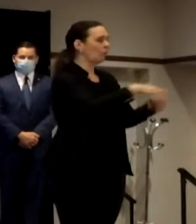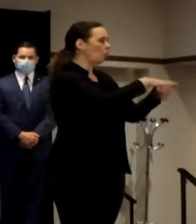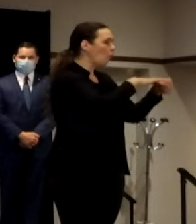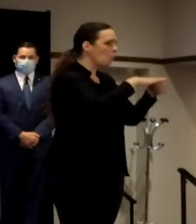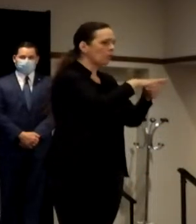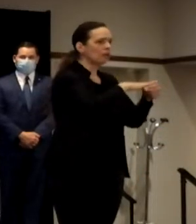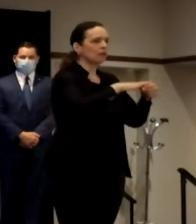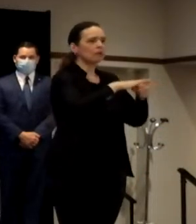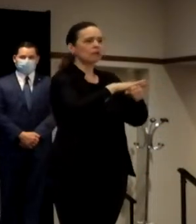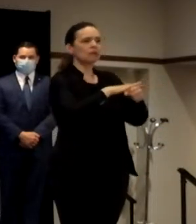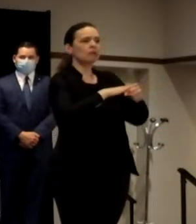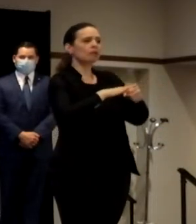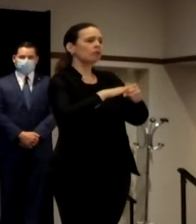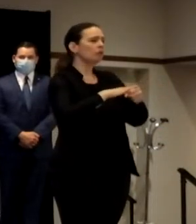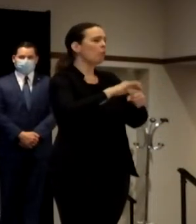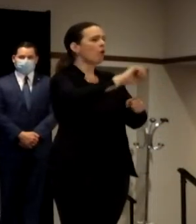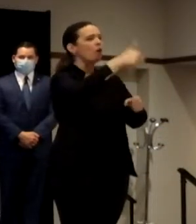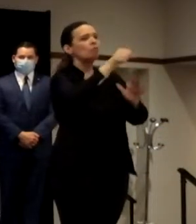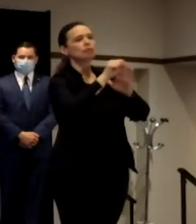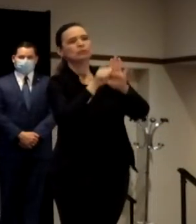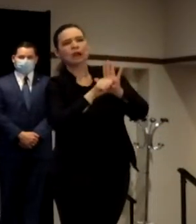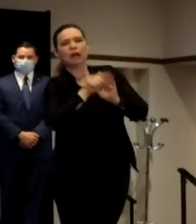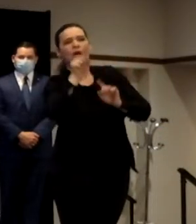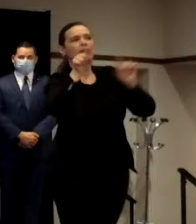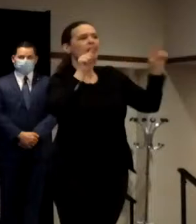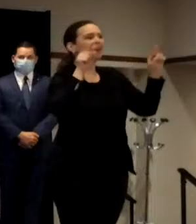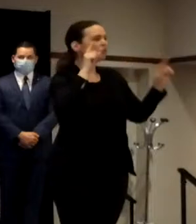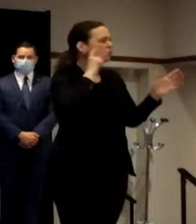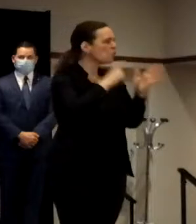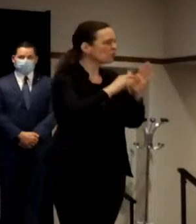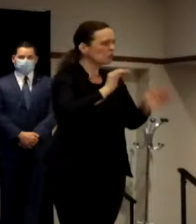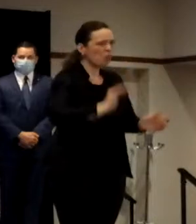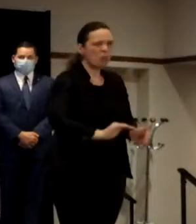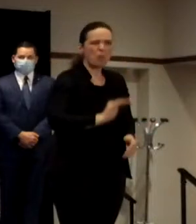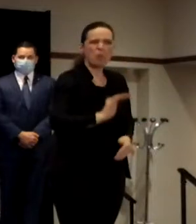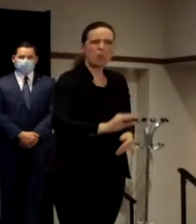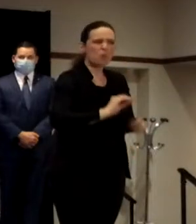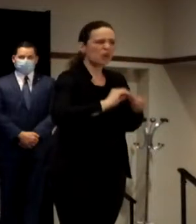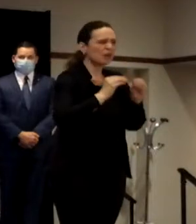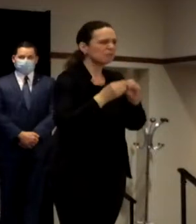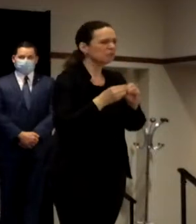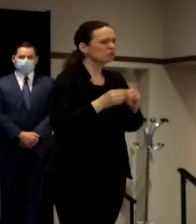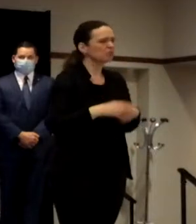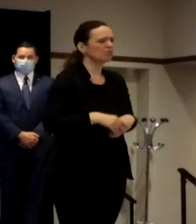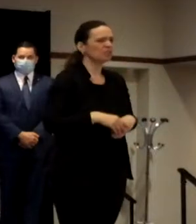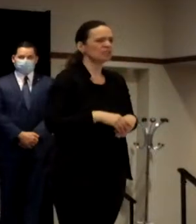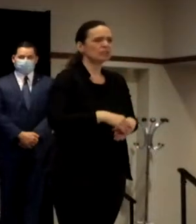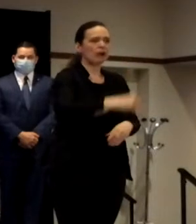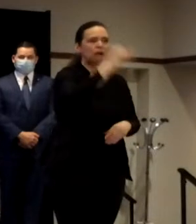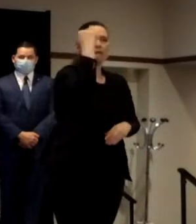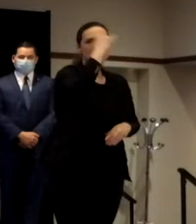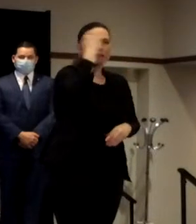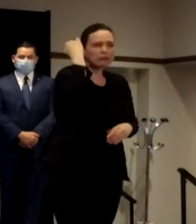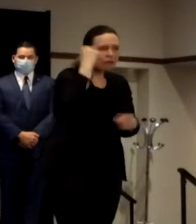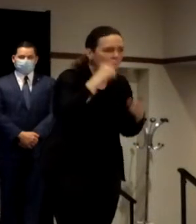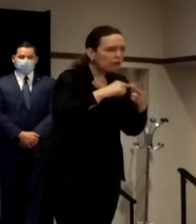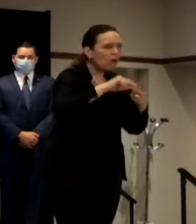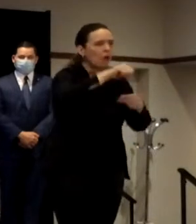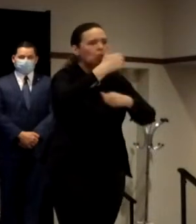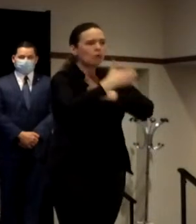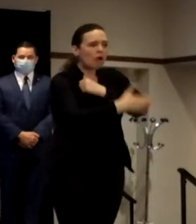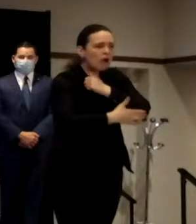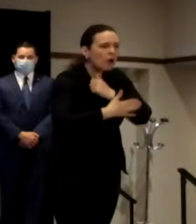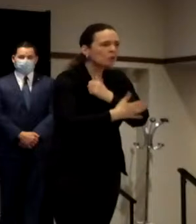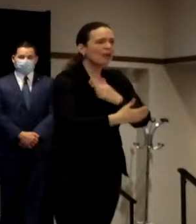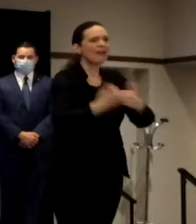Wisconsin or it's in Italy or in any place else. There is a plenty of literature about that.